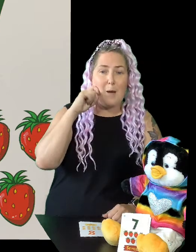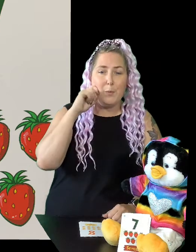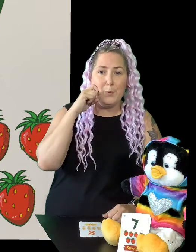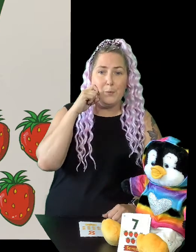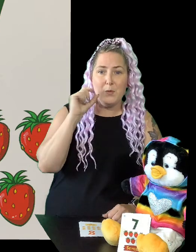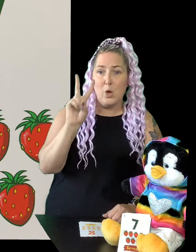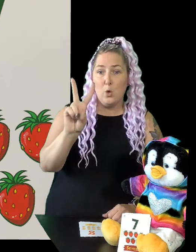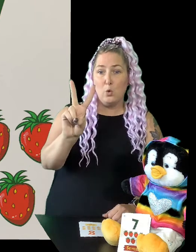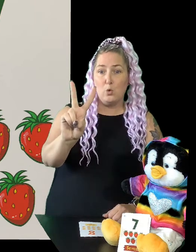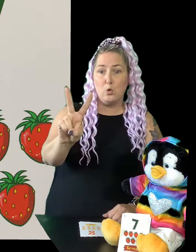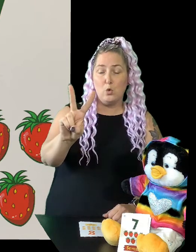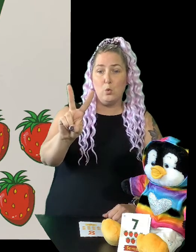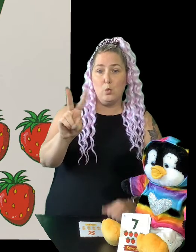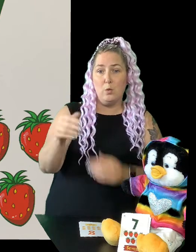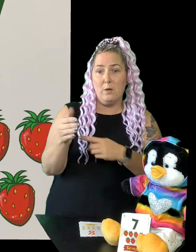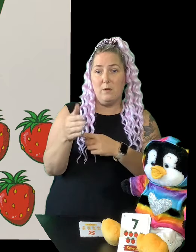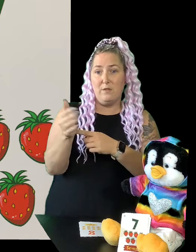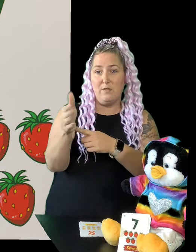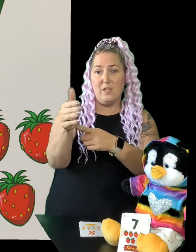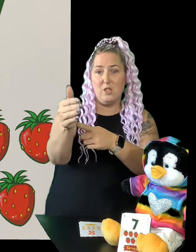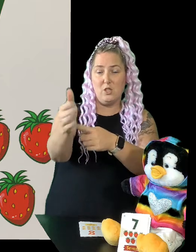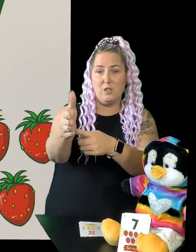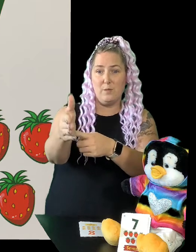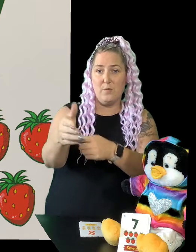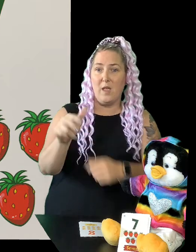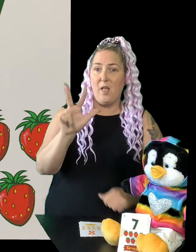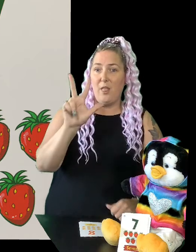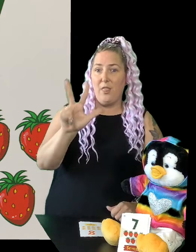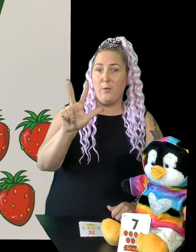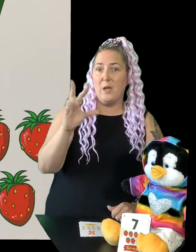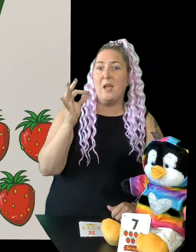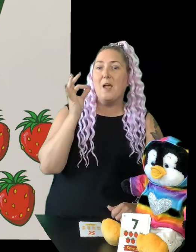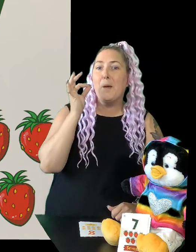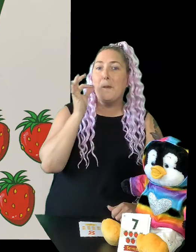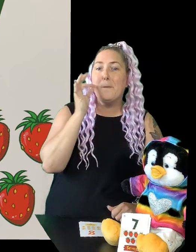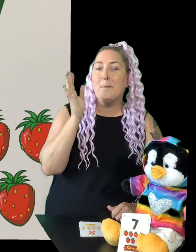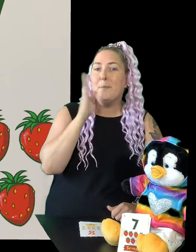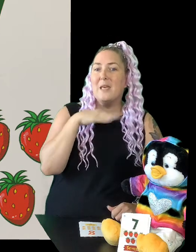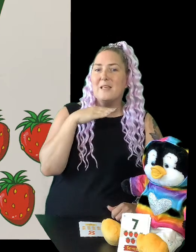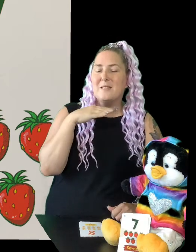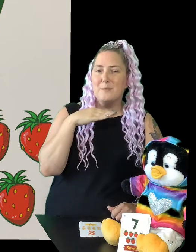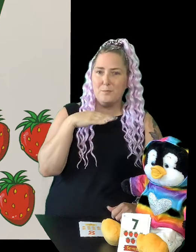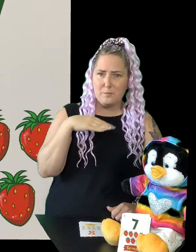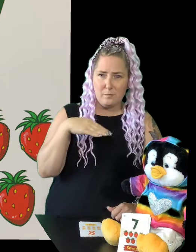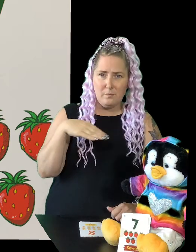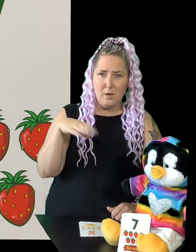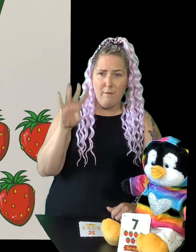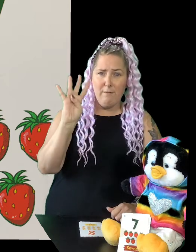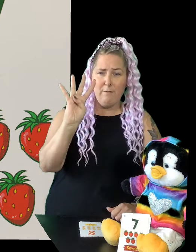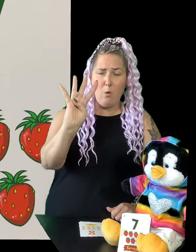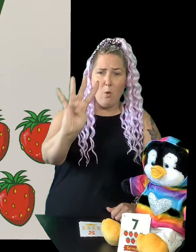apple, 2 fish, 3 bees,